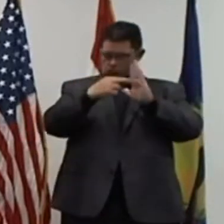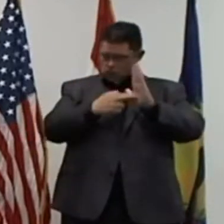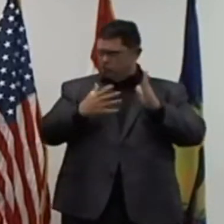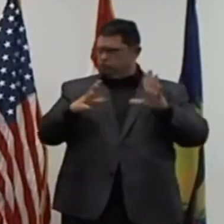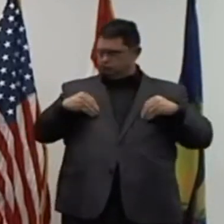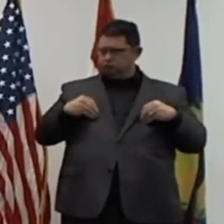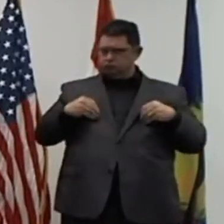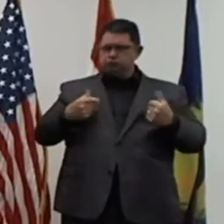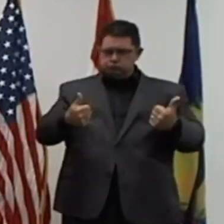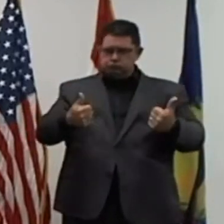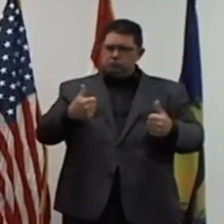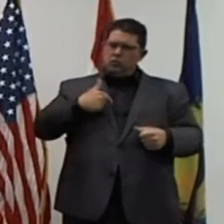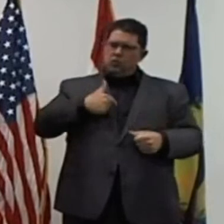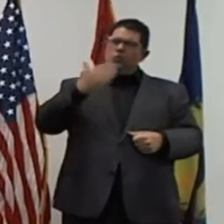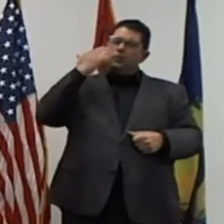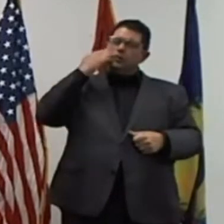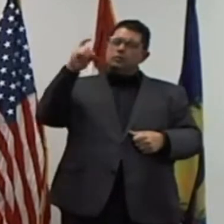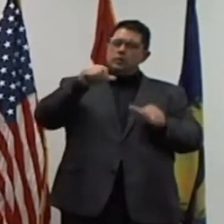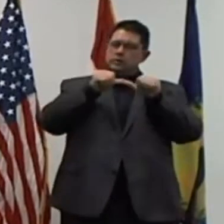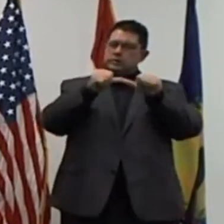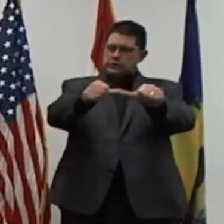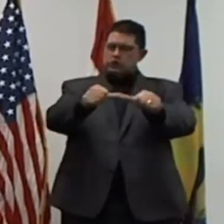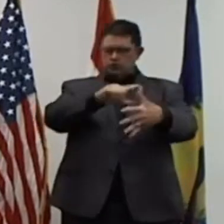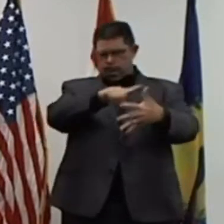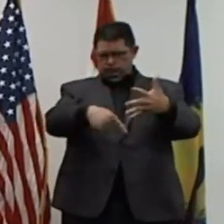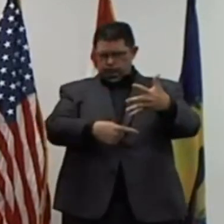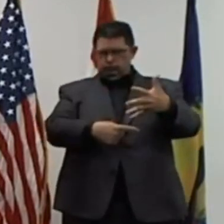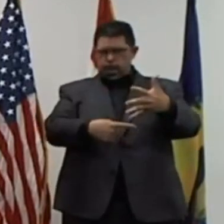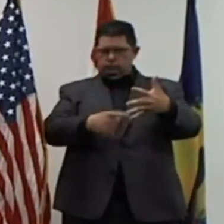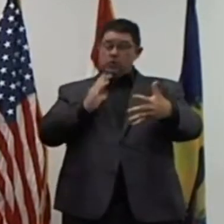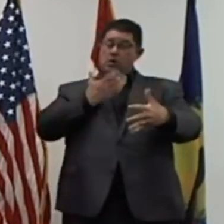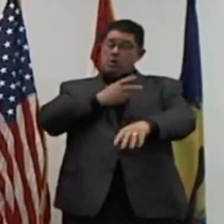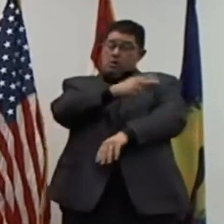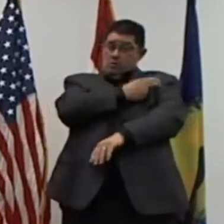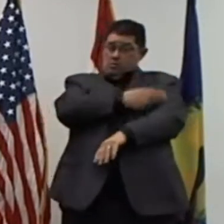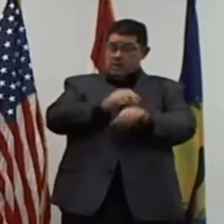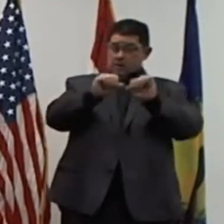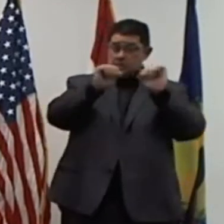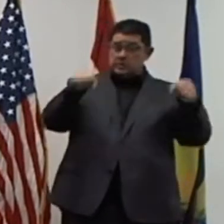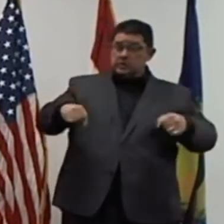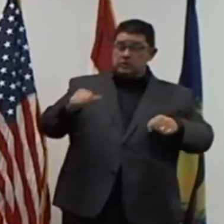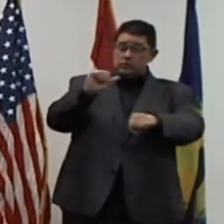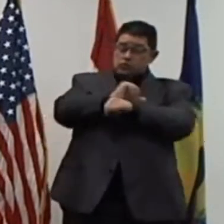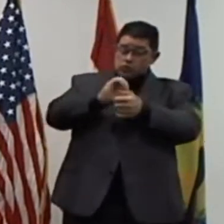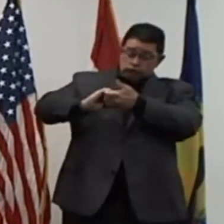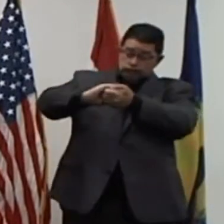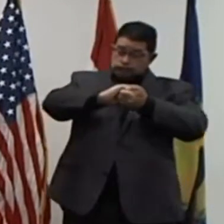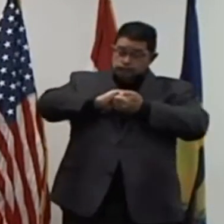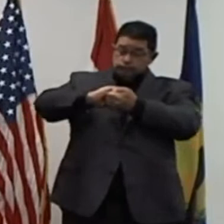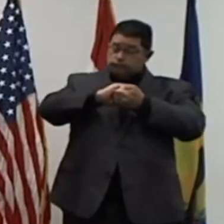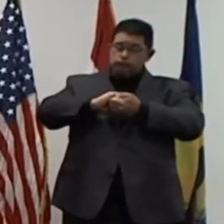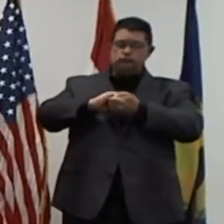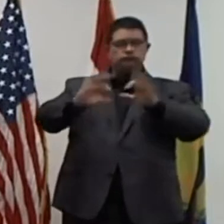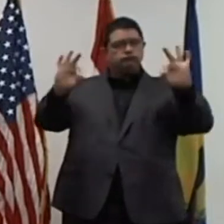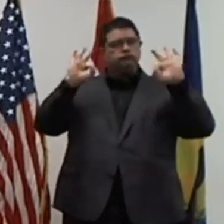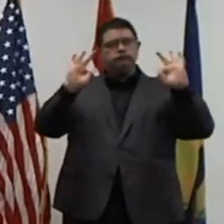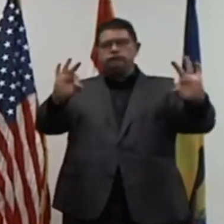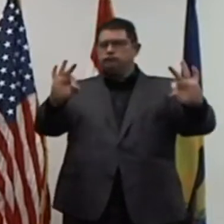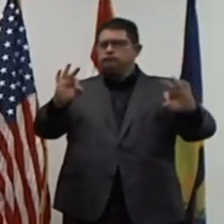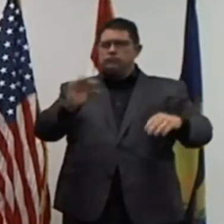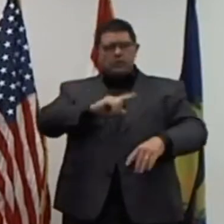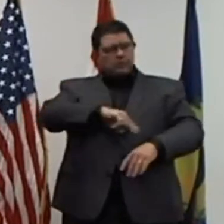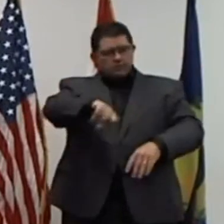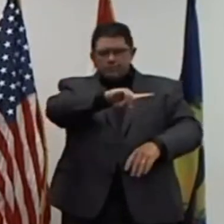we know we must continue to do those things. Our hospital systems have worked together in an unprecedented way. They are prepared with